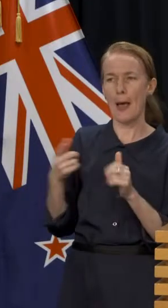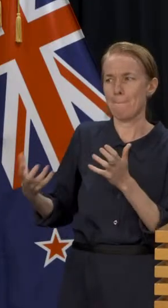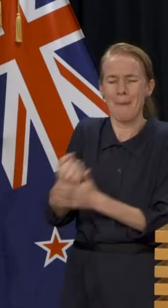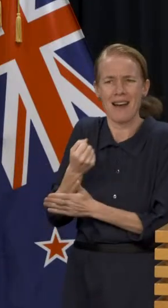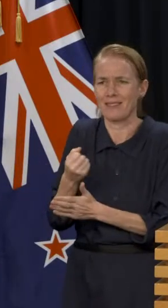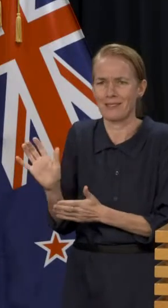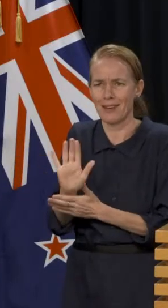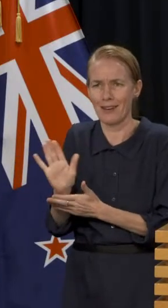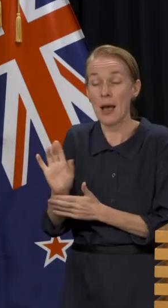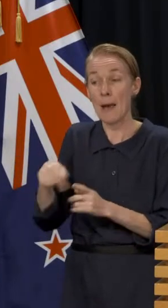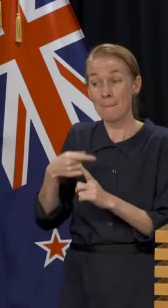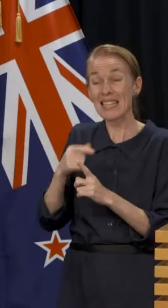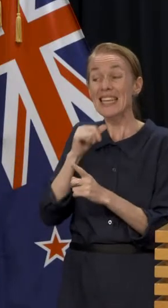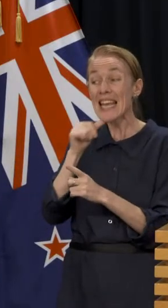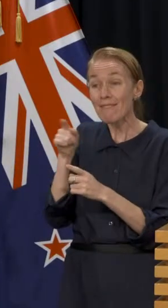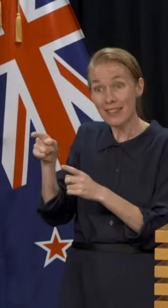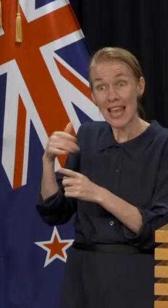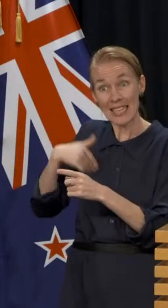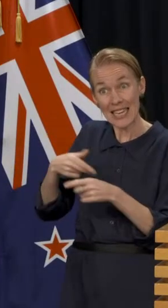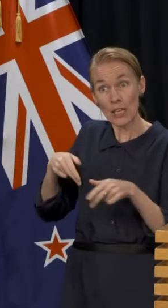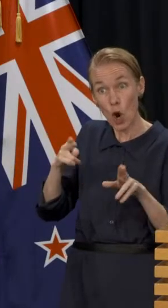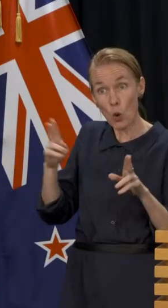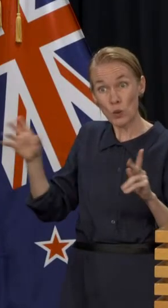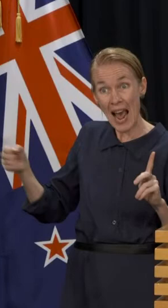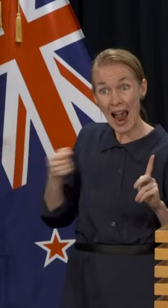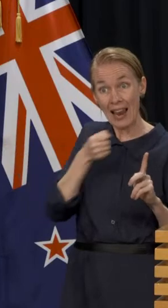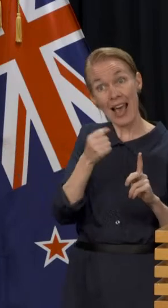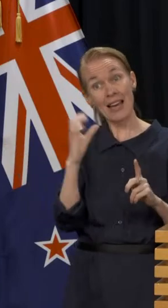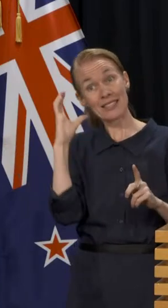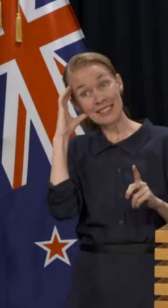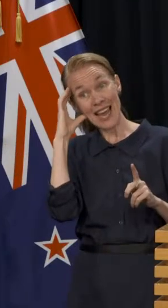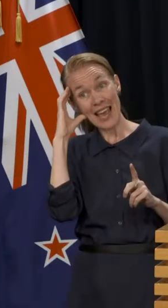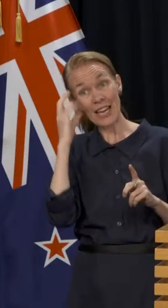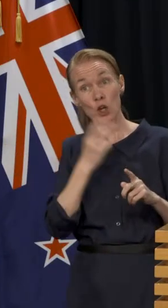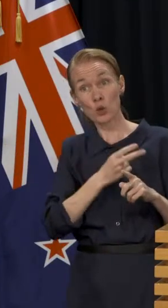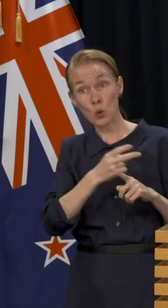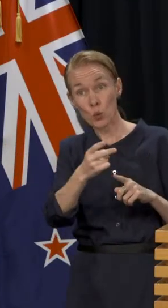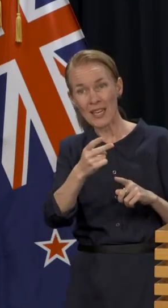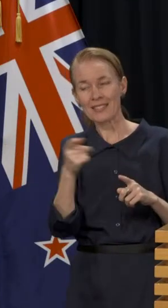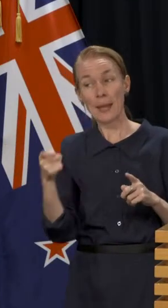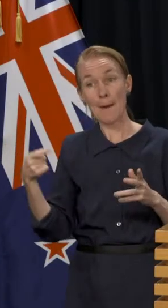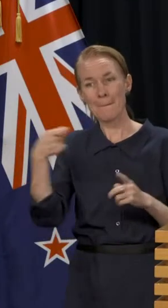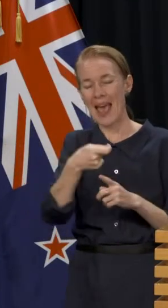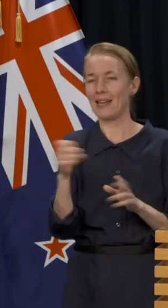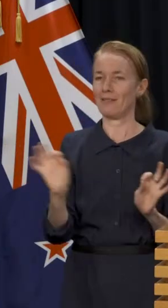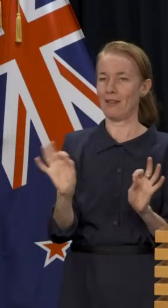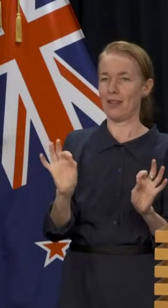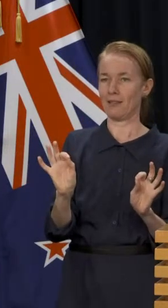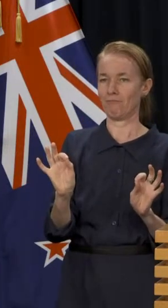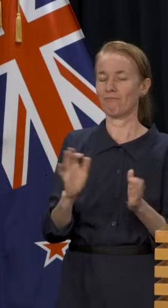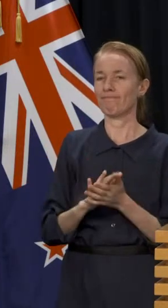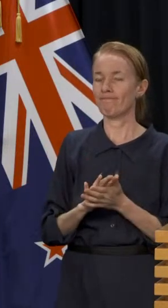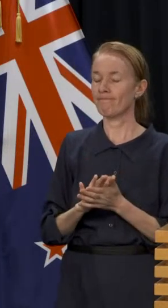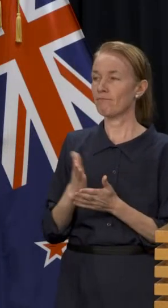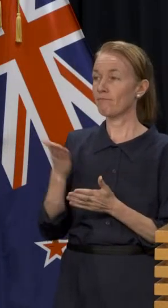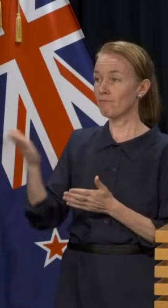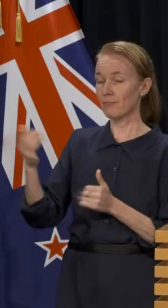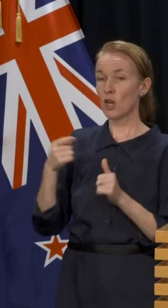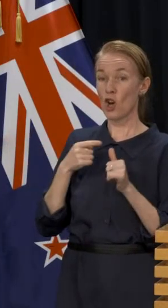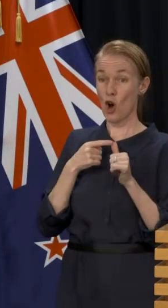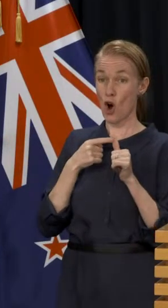for that. Yeah. I think the operative thing that I said in my earlier answer, if you'll recall, is it depends on the circumstances of the case. So the response